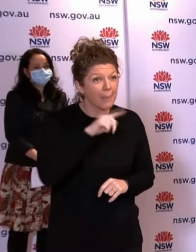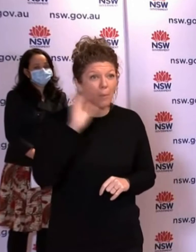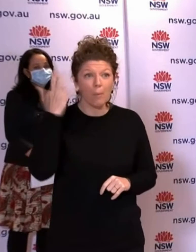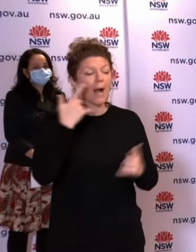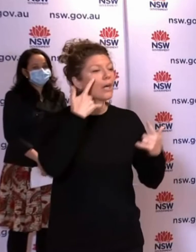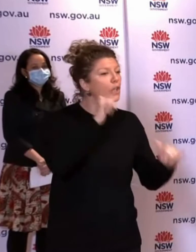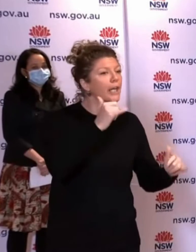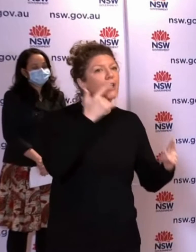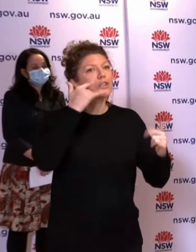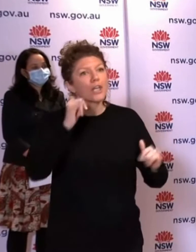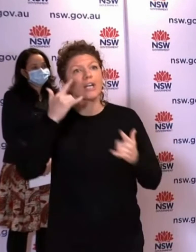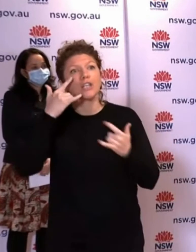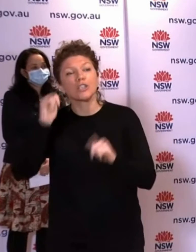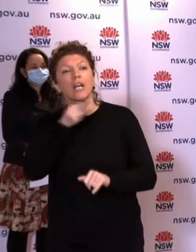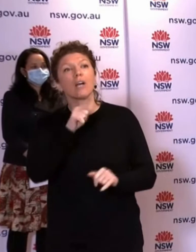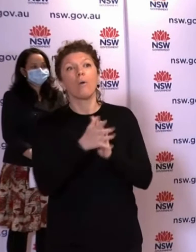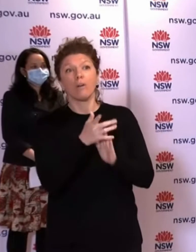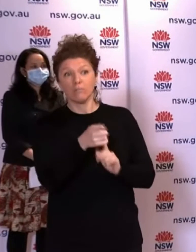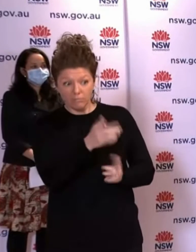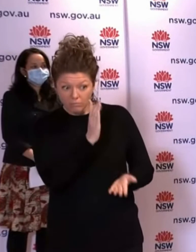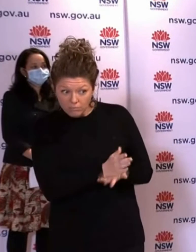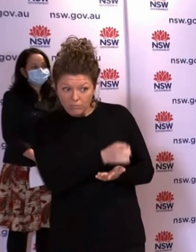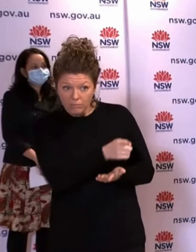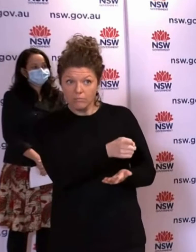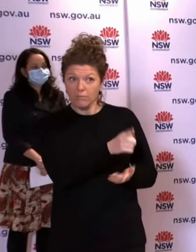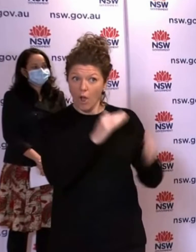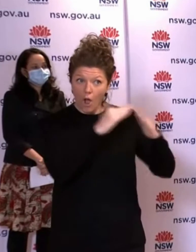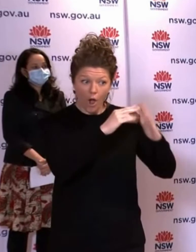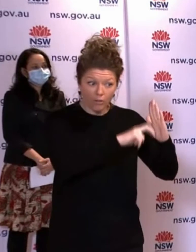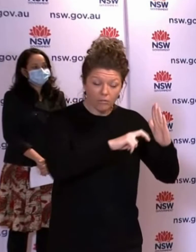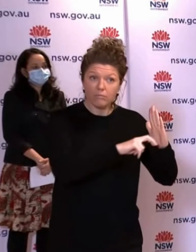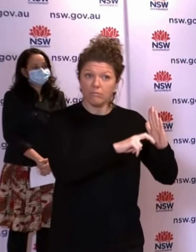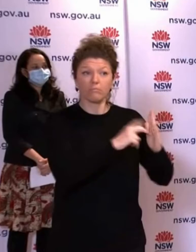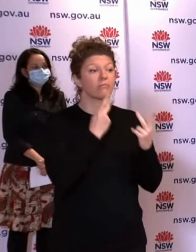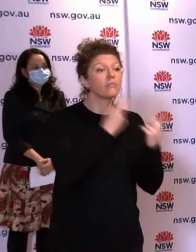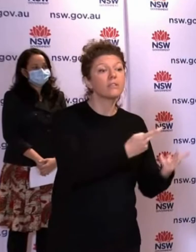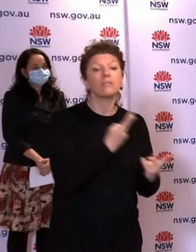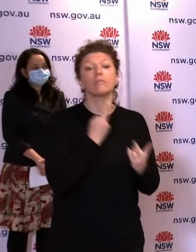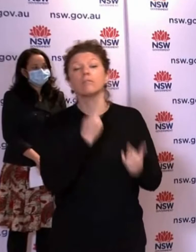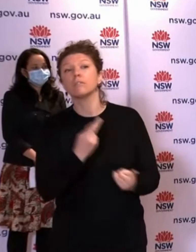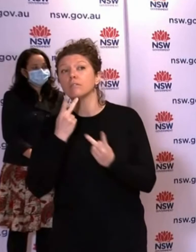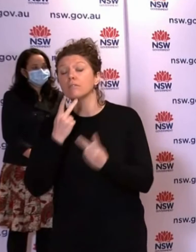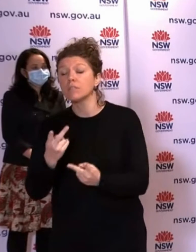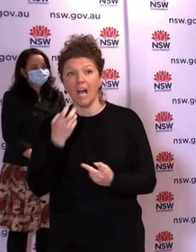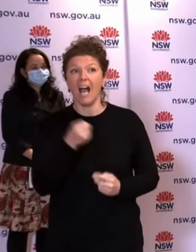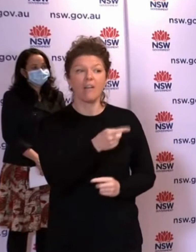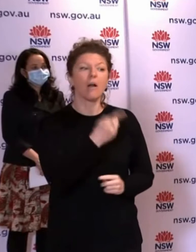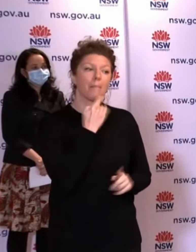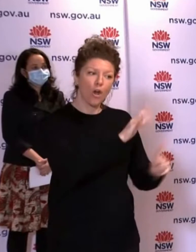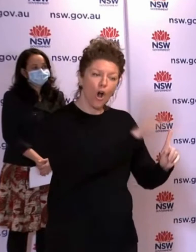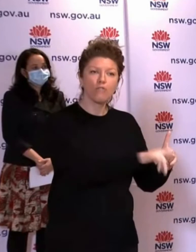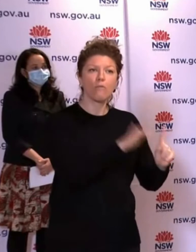checked to make sure that they complied with their isolation orders. These are people that are directed to stay at